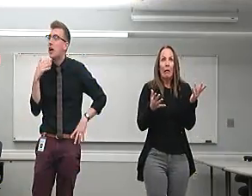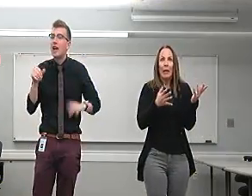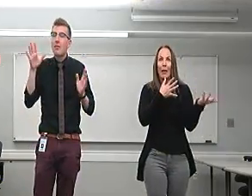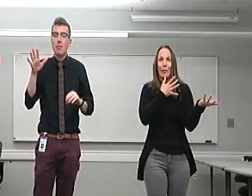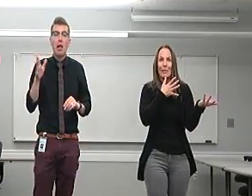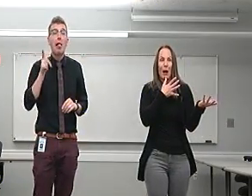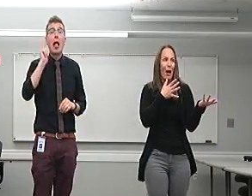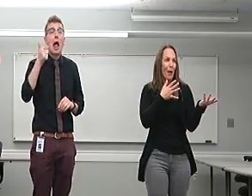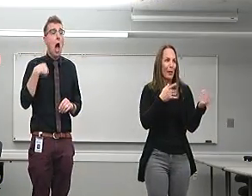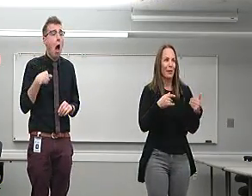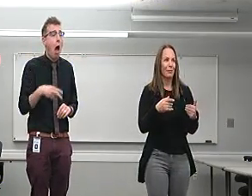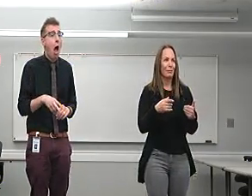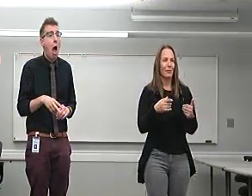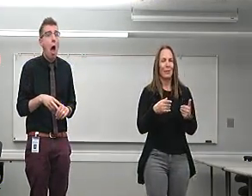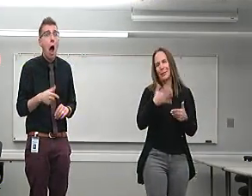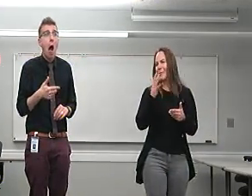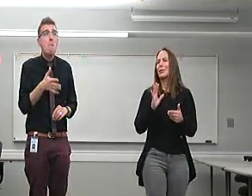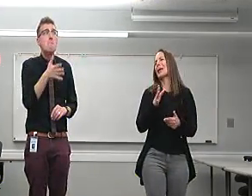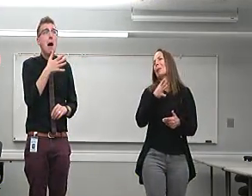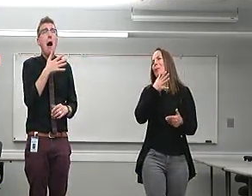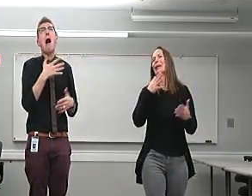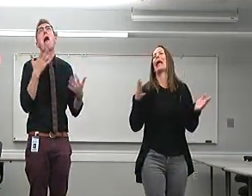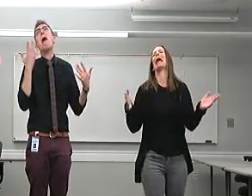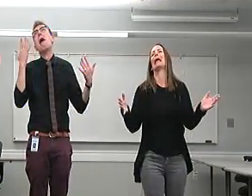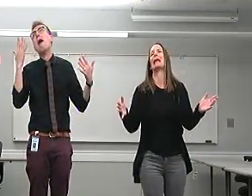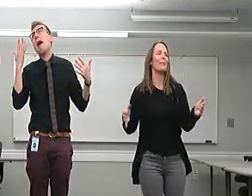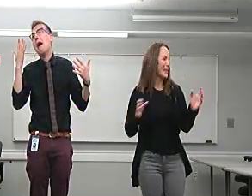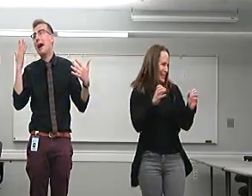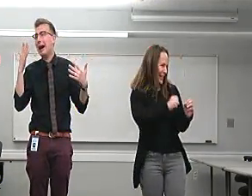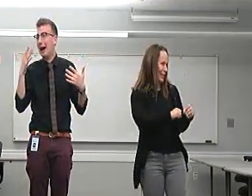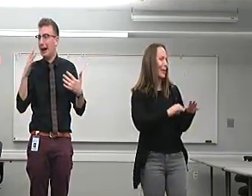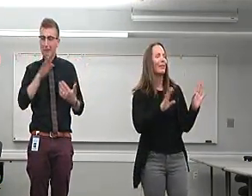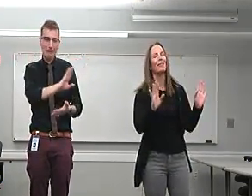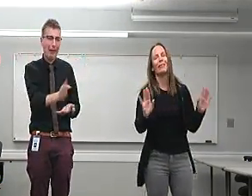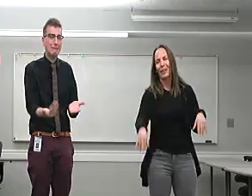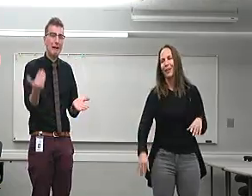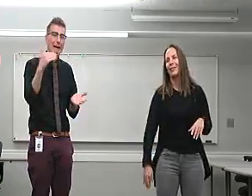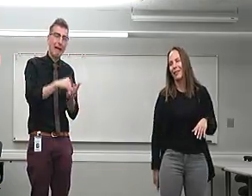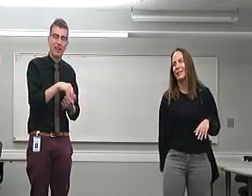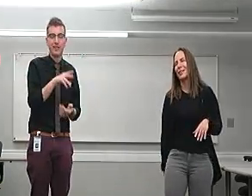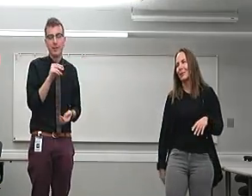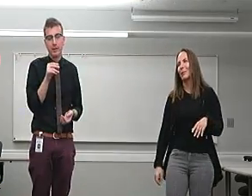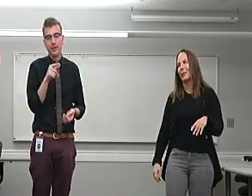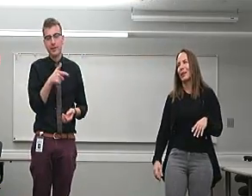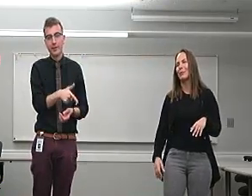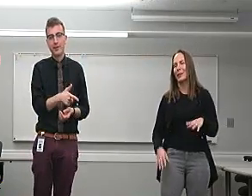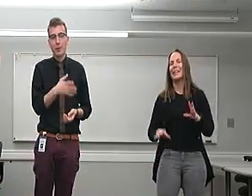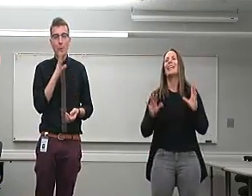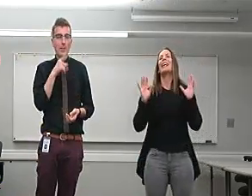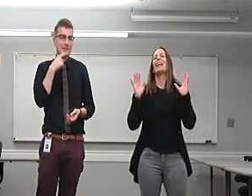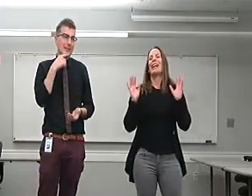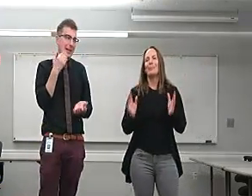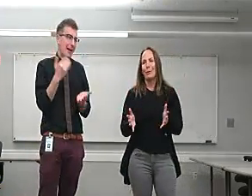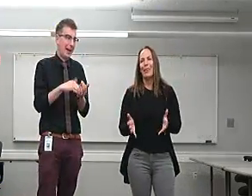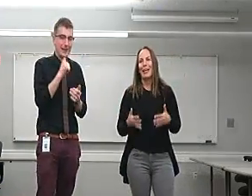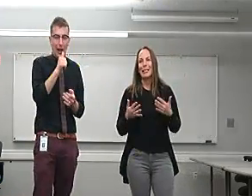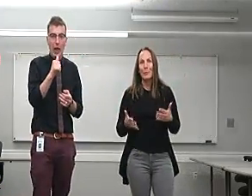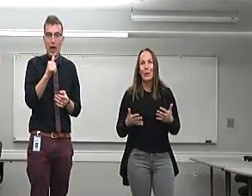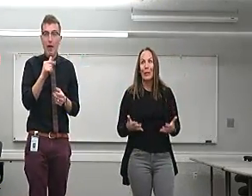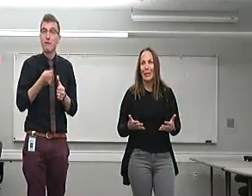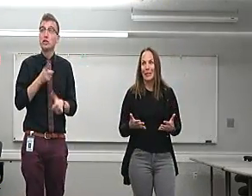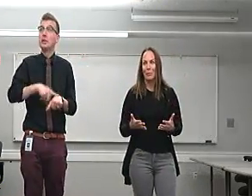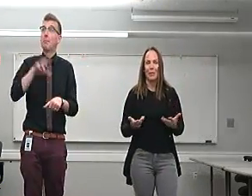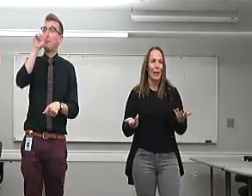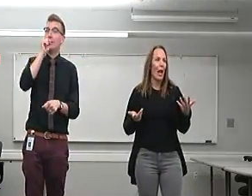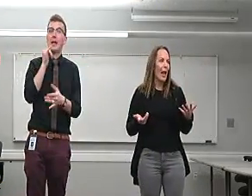mom. Like, they'll never say mom again. I missed it. No, they said mom again, but that experience where it's like,